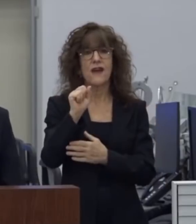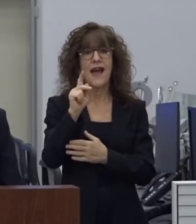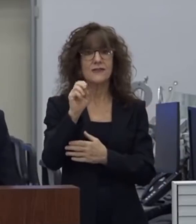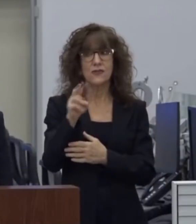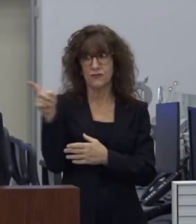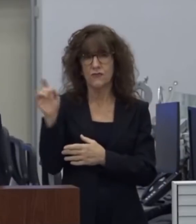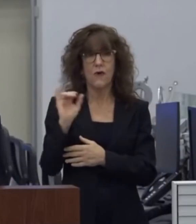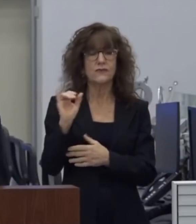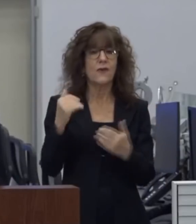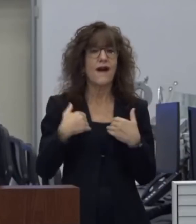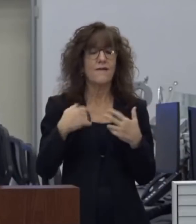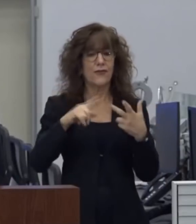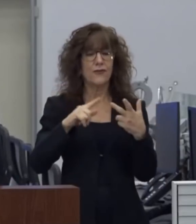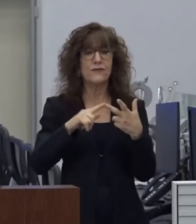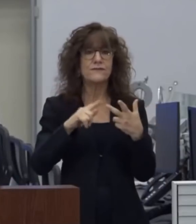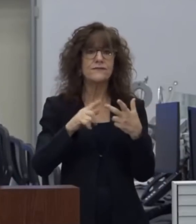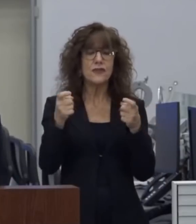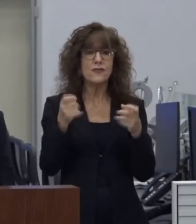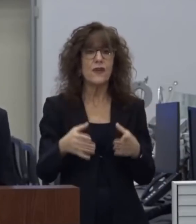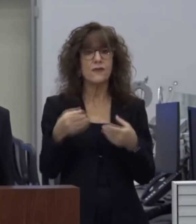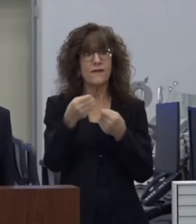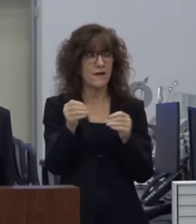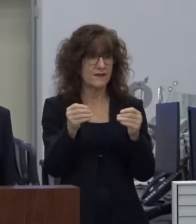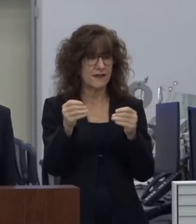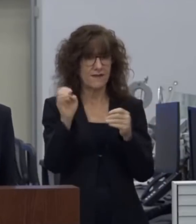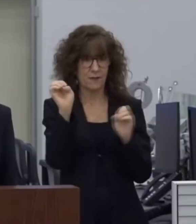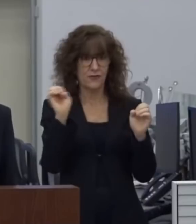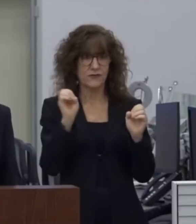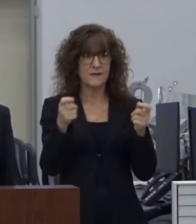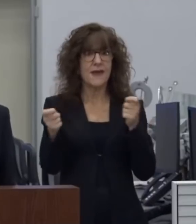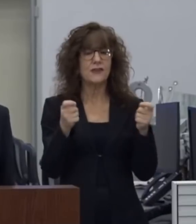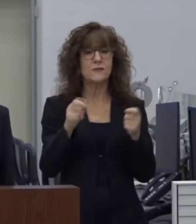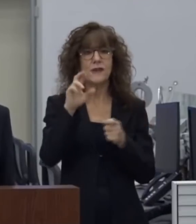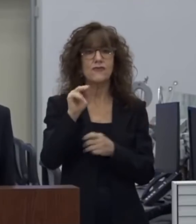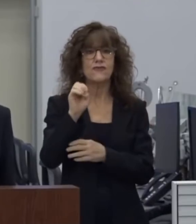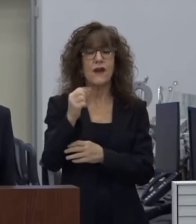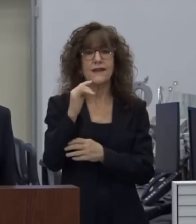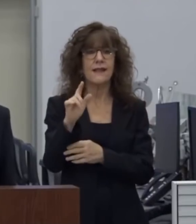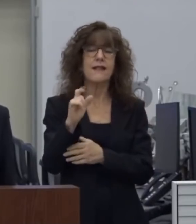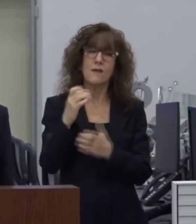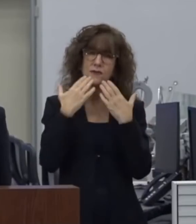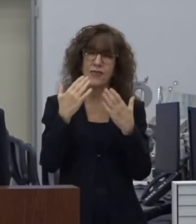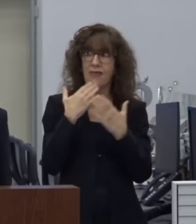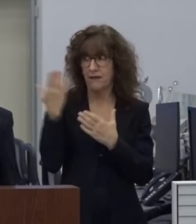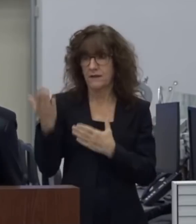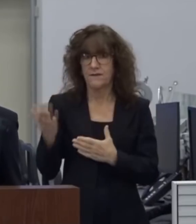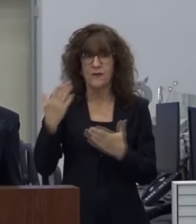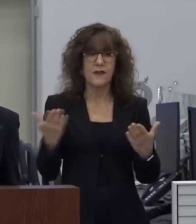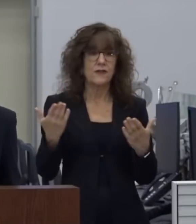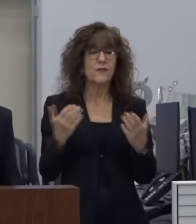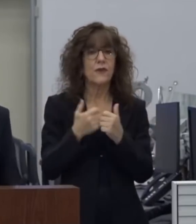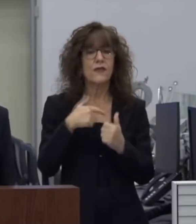also have with us this morning our Director of our Office of Emergency Management, Ronnie Gill, and I certainly want to thank them for being here